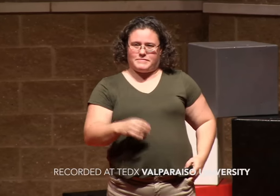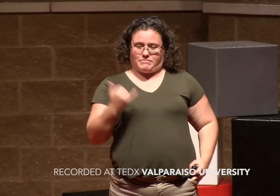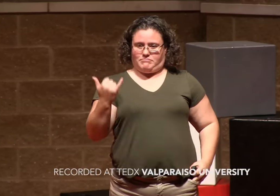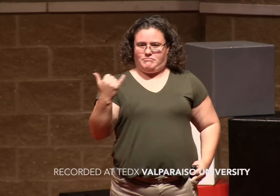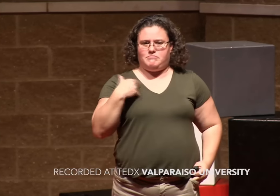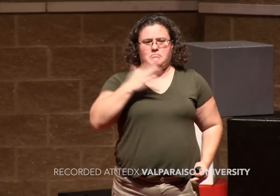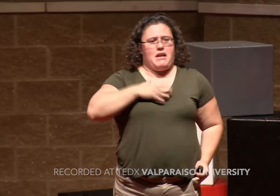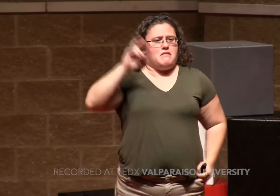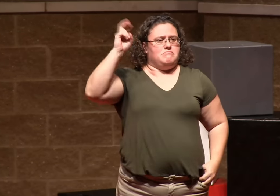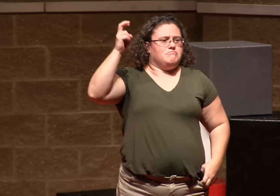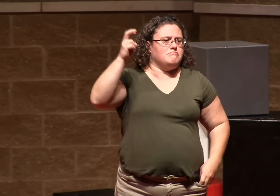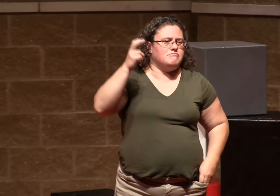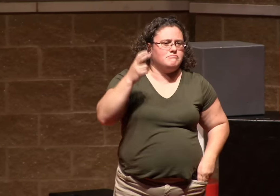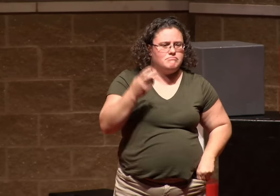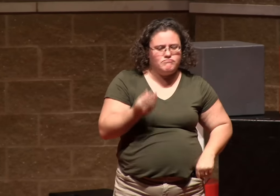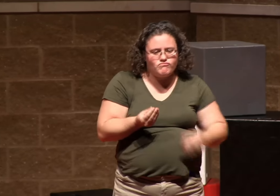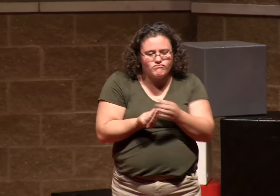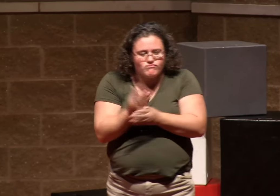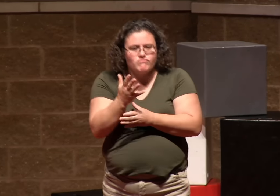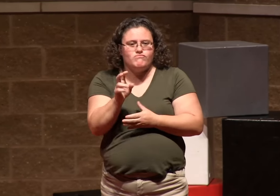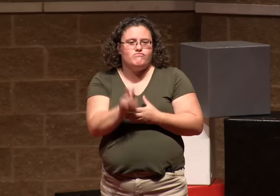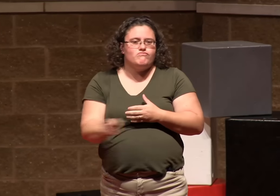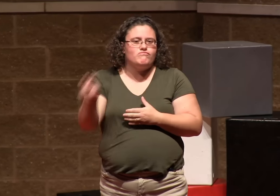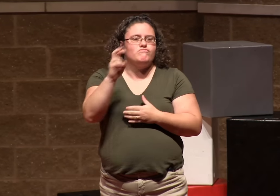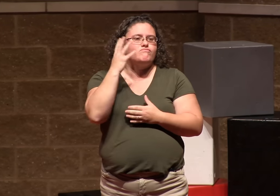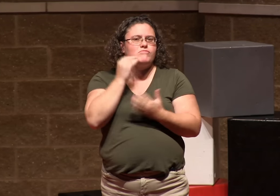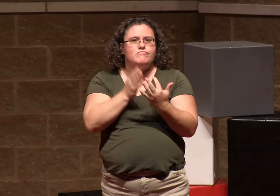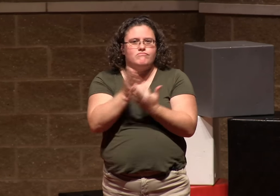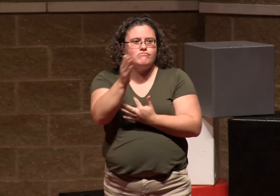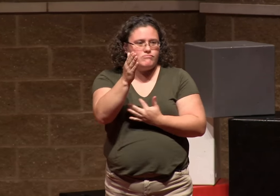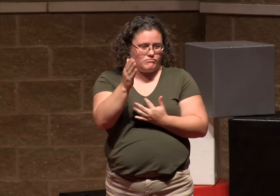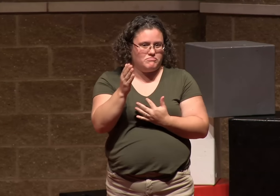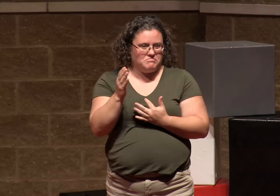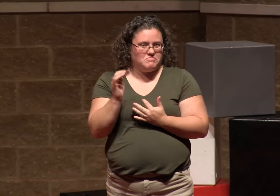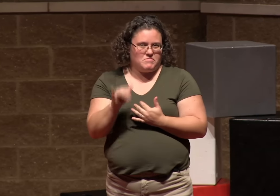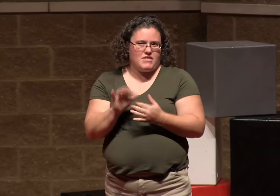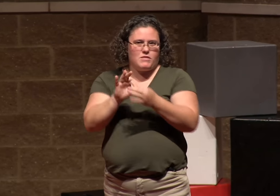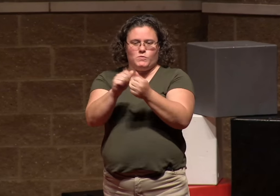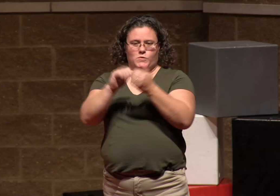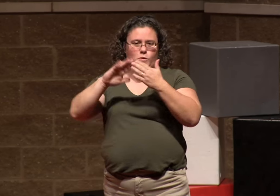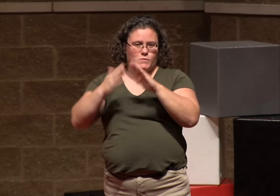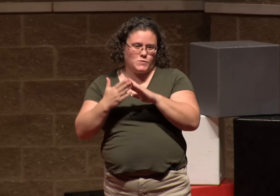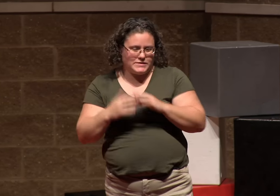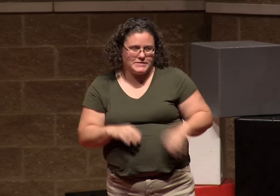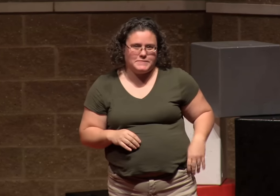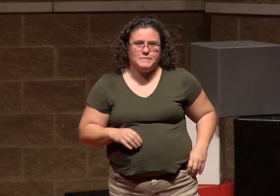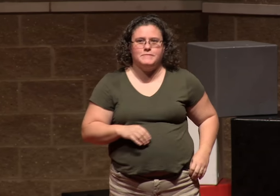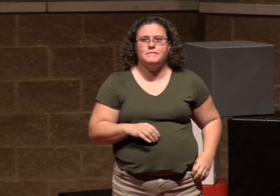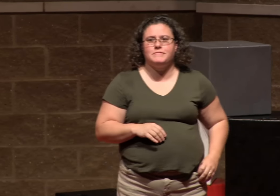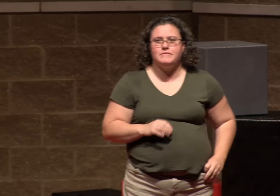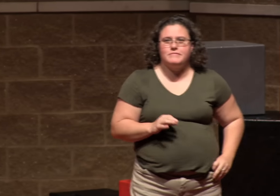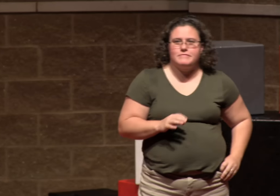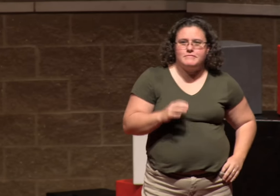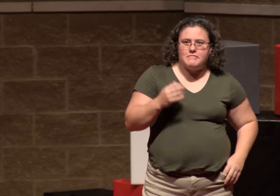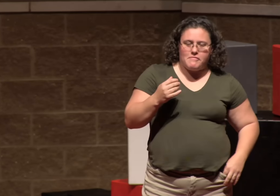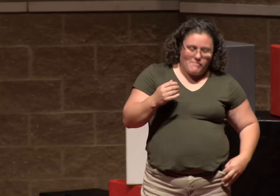so now, the theme for tonight is Dare to Build.